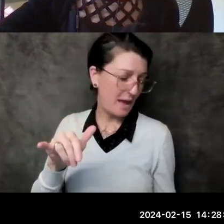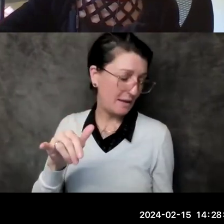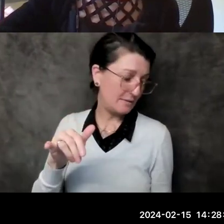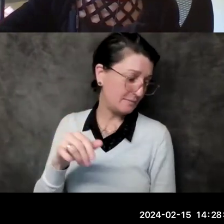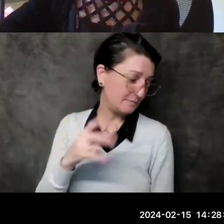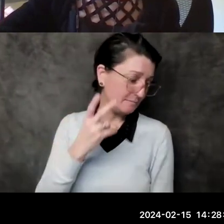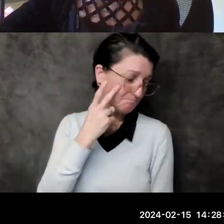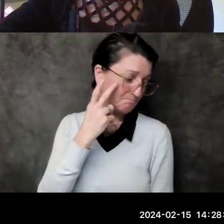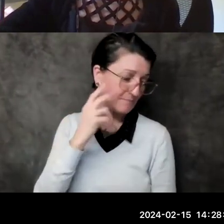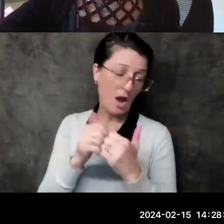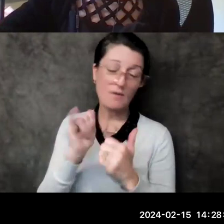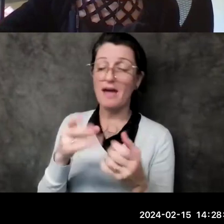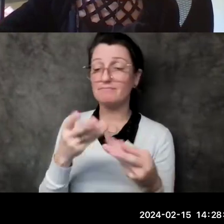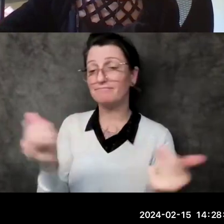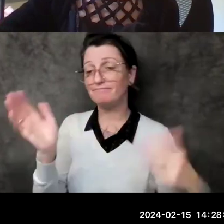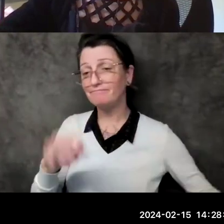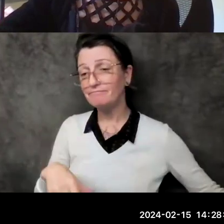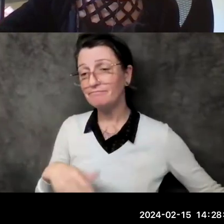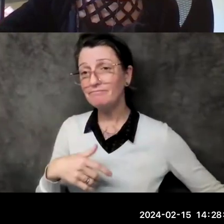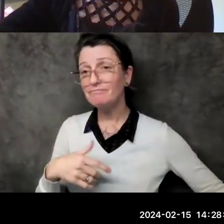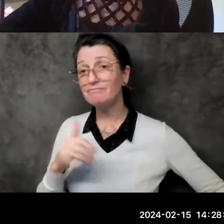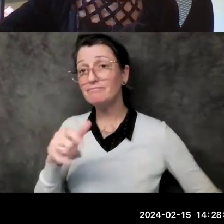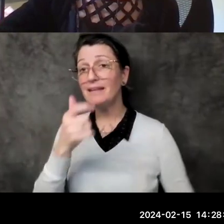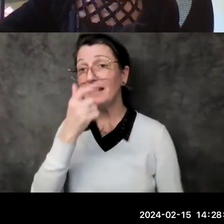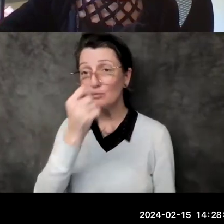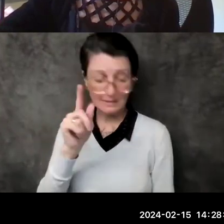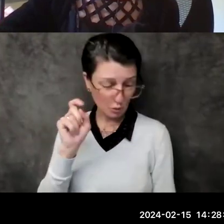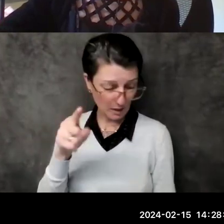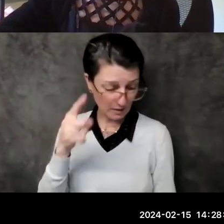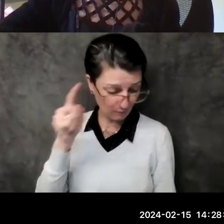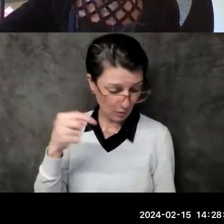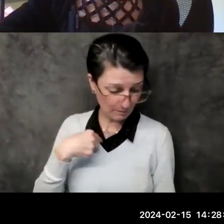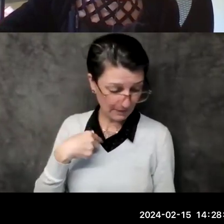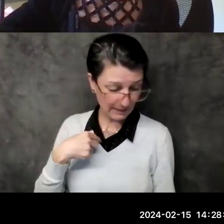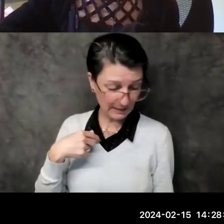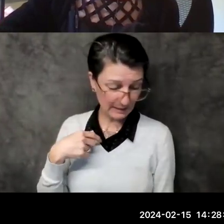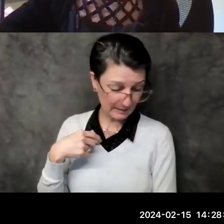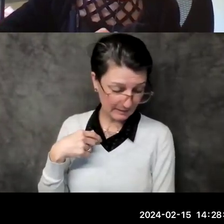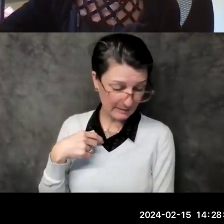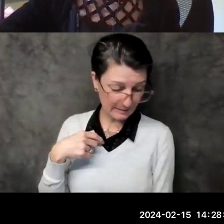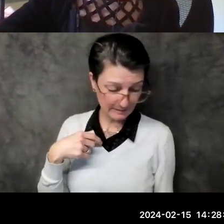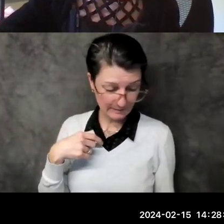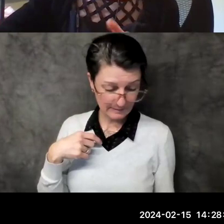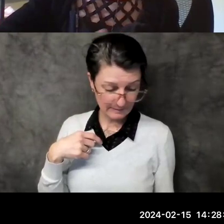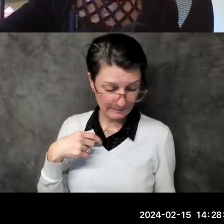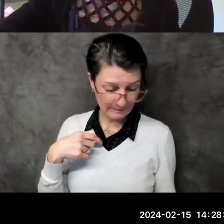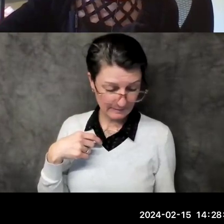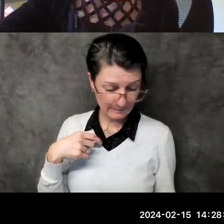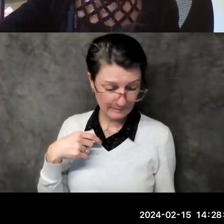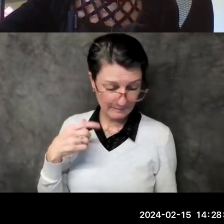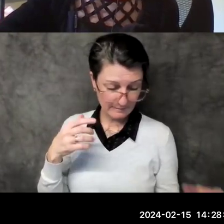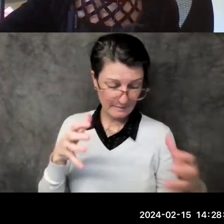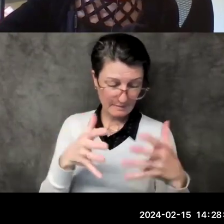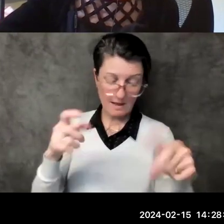that turns out. But it's an interesting question for me. And so a lot of times